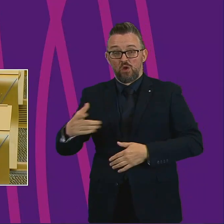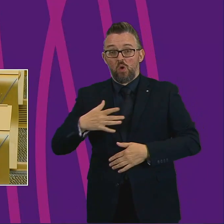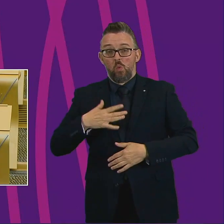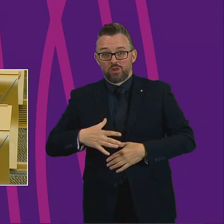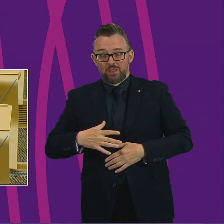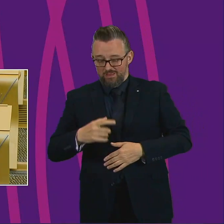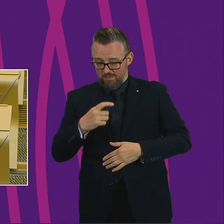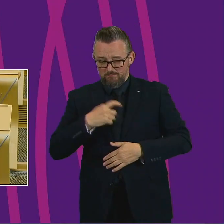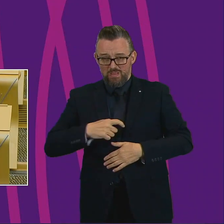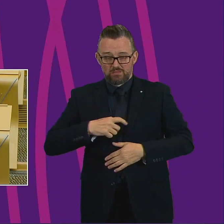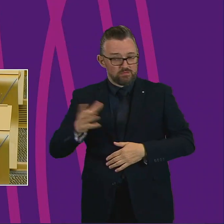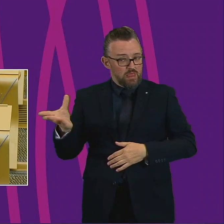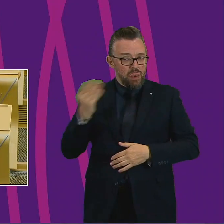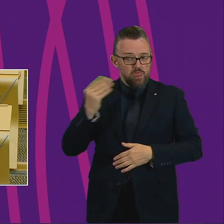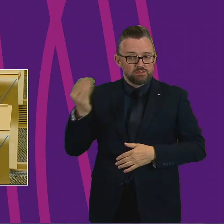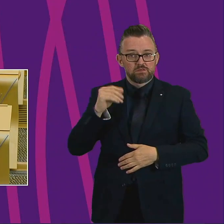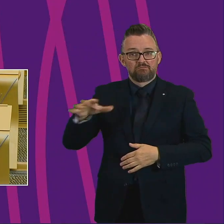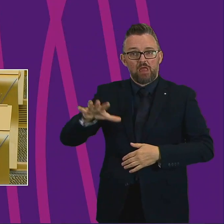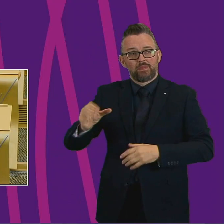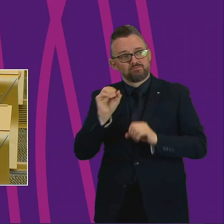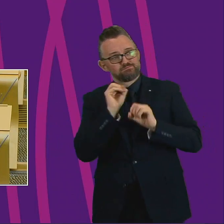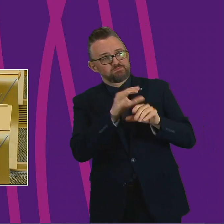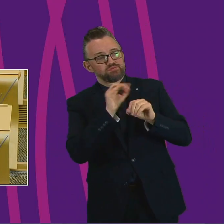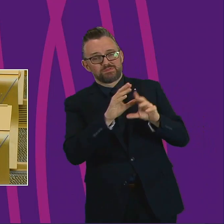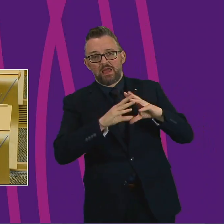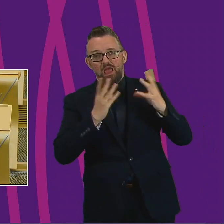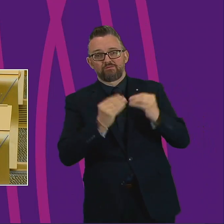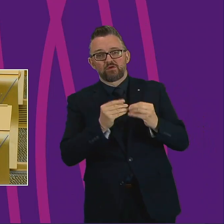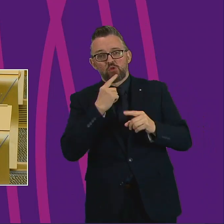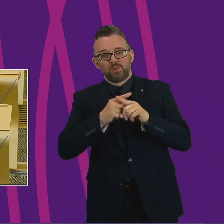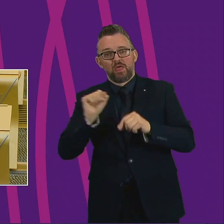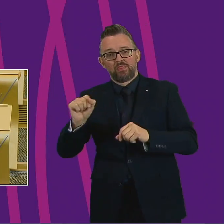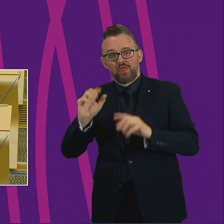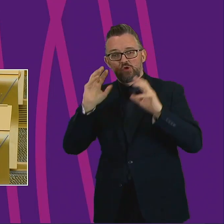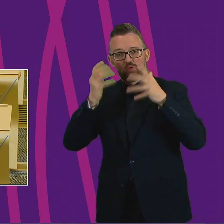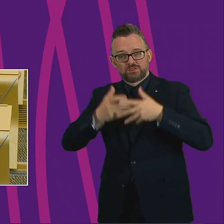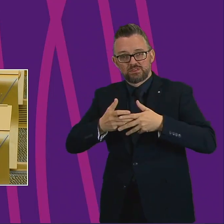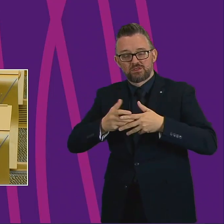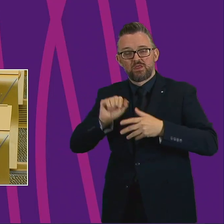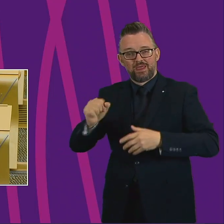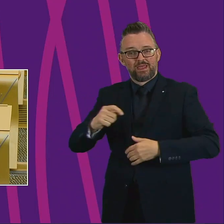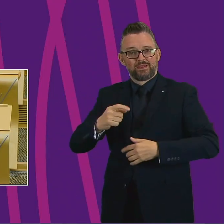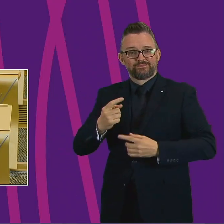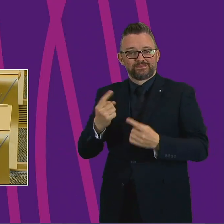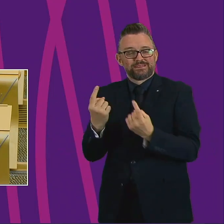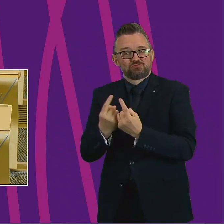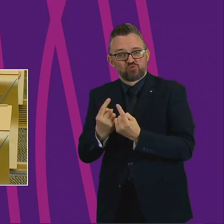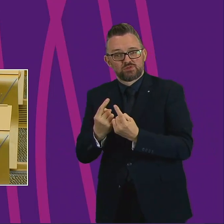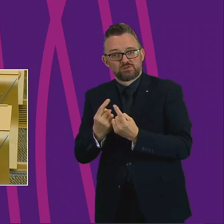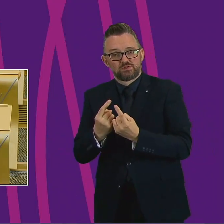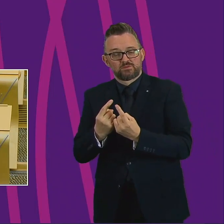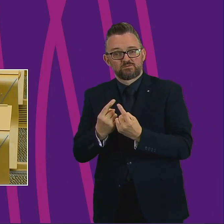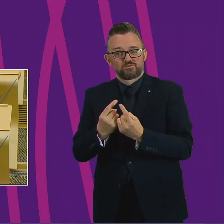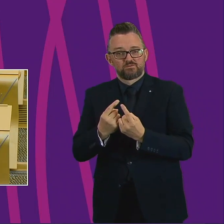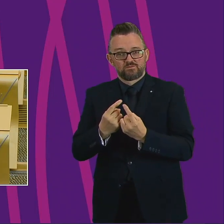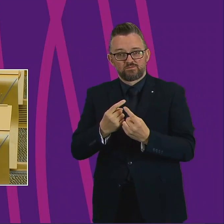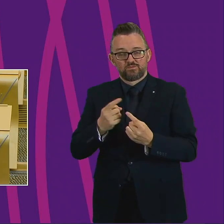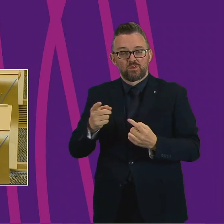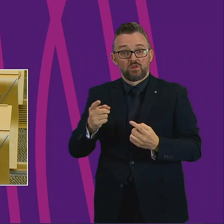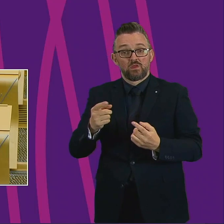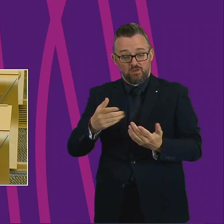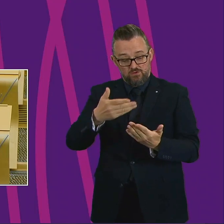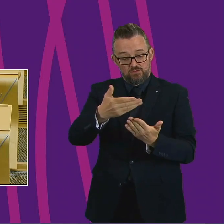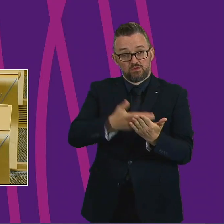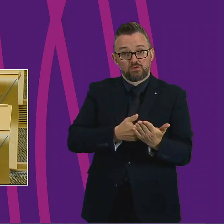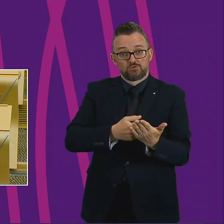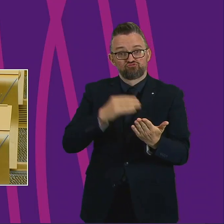hear directly from families about their own concerns and their own issues. And as I've already said too, the draft